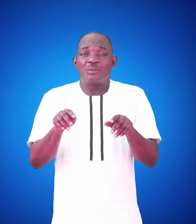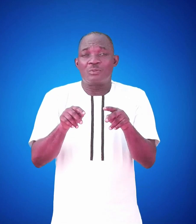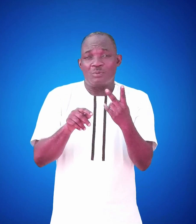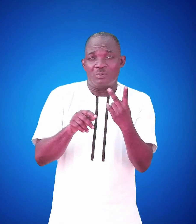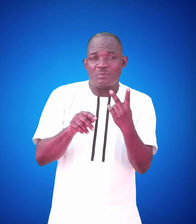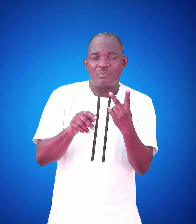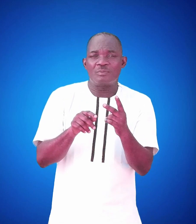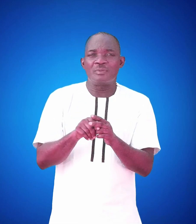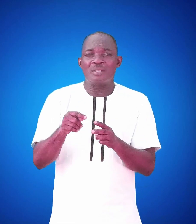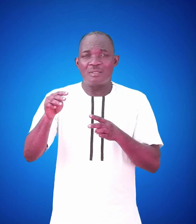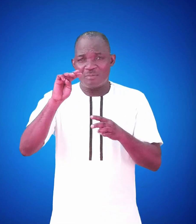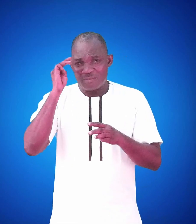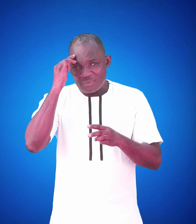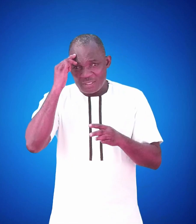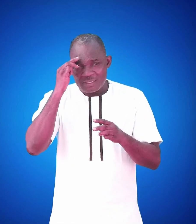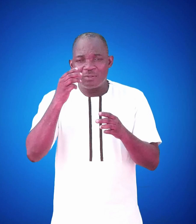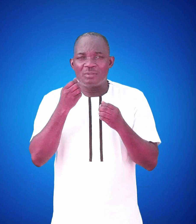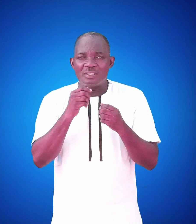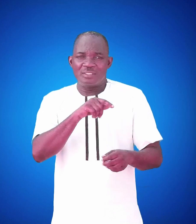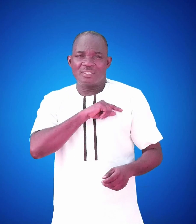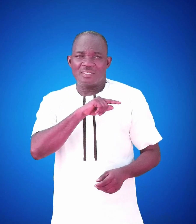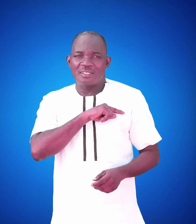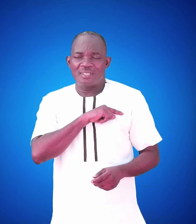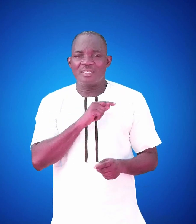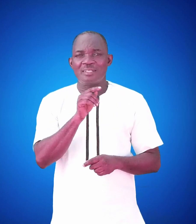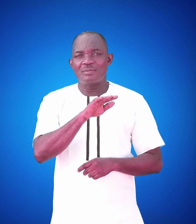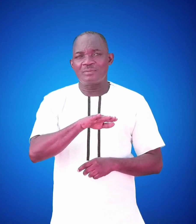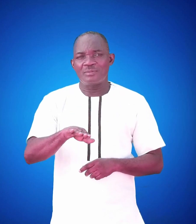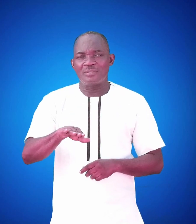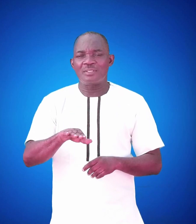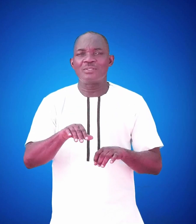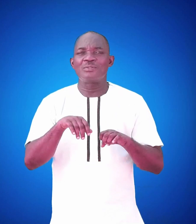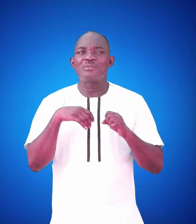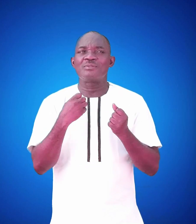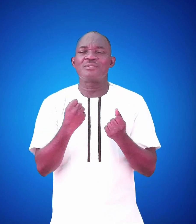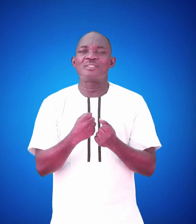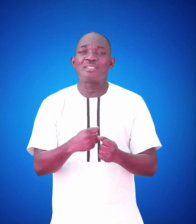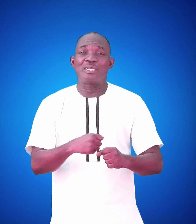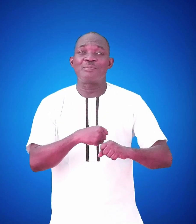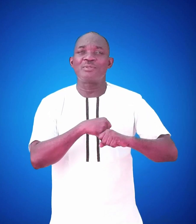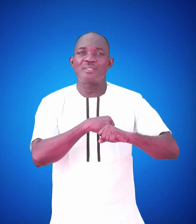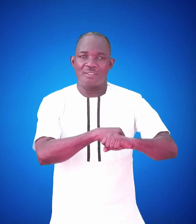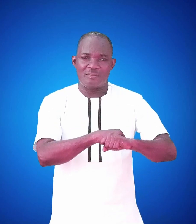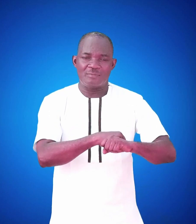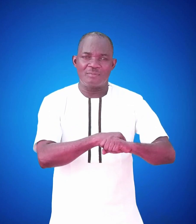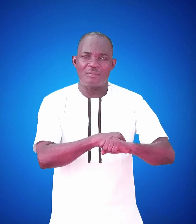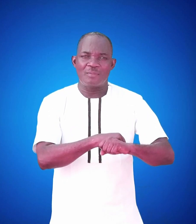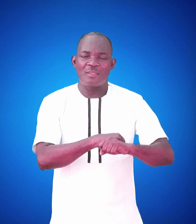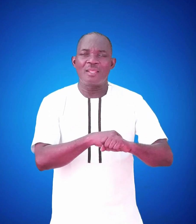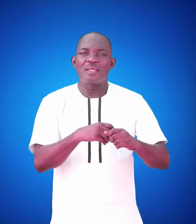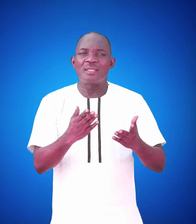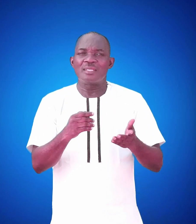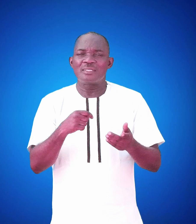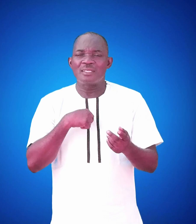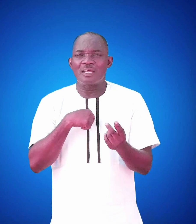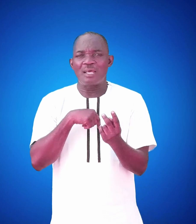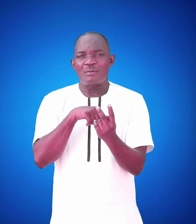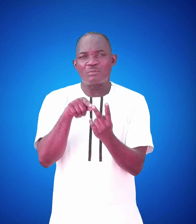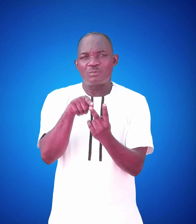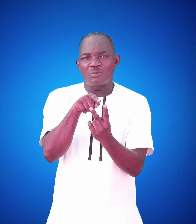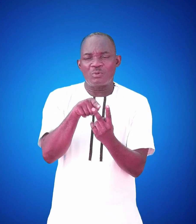Also, the Ministry of Gender, Children and Social Protection has